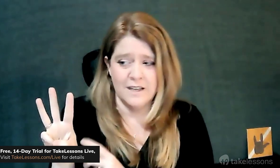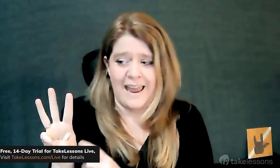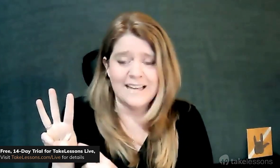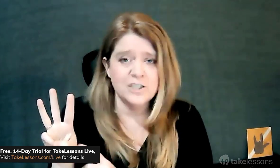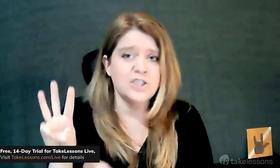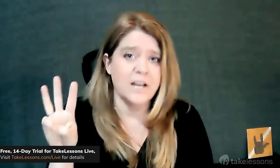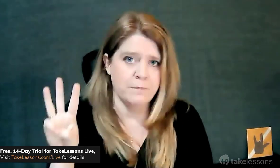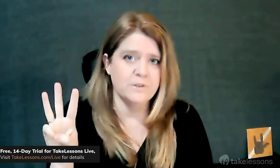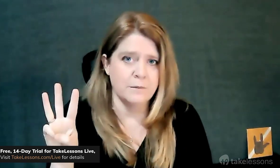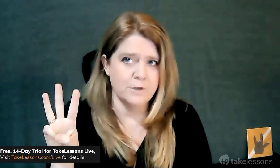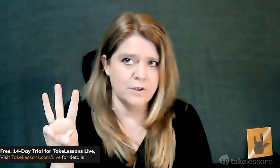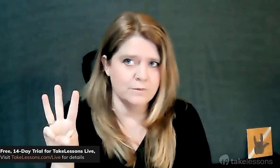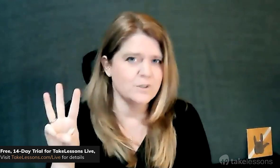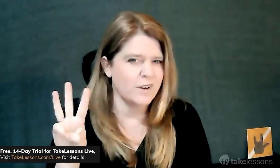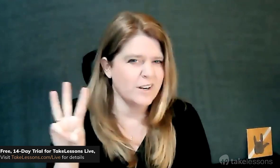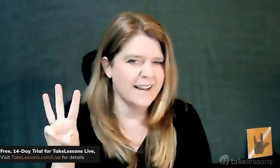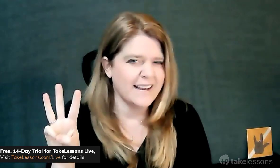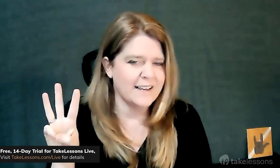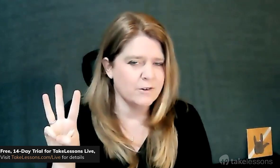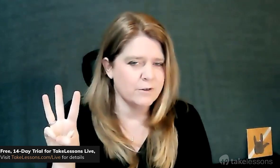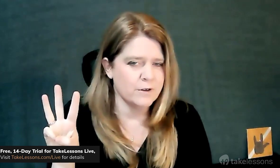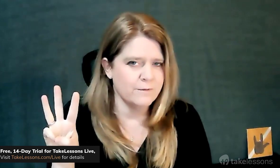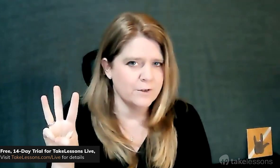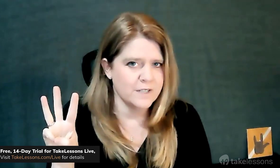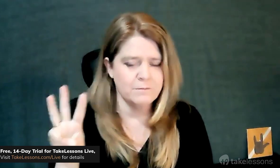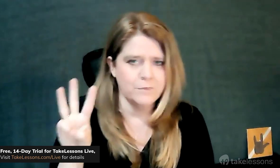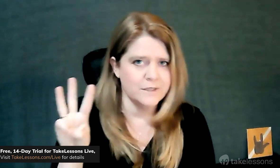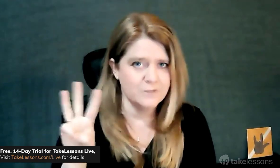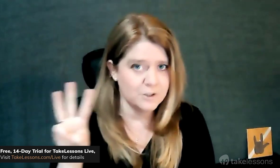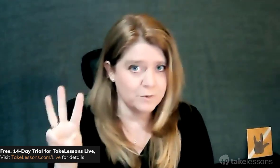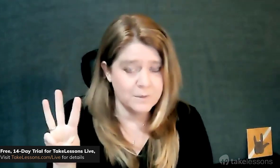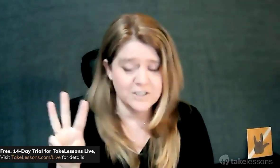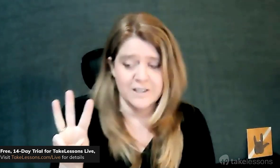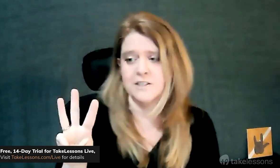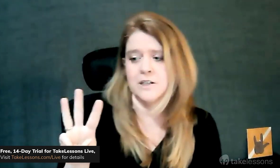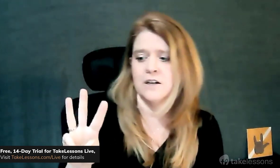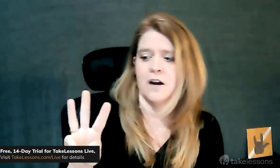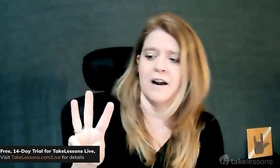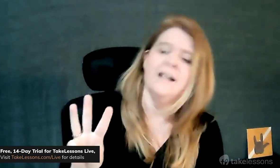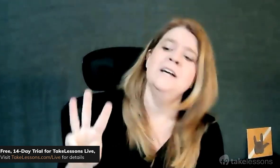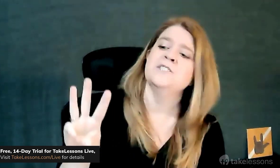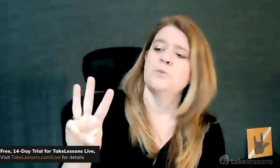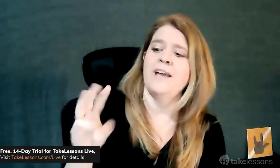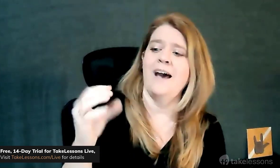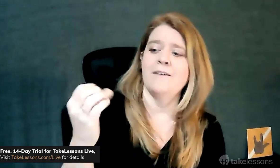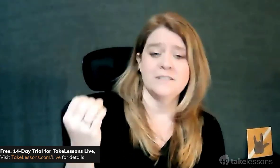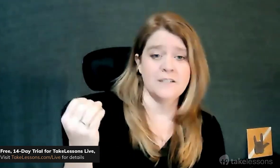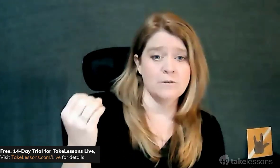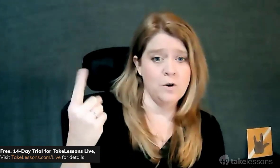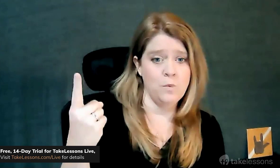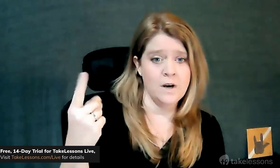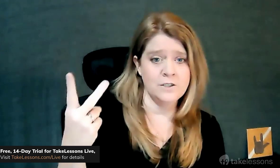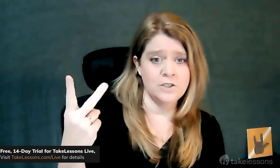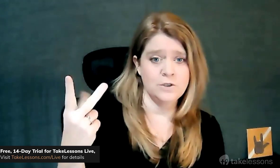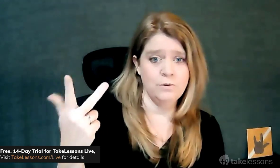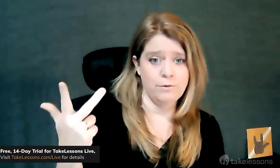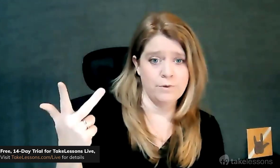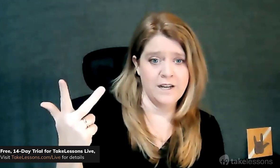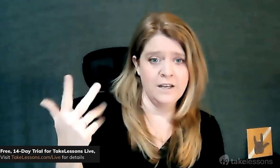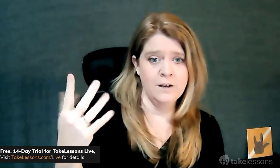hand shape W. So I know that can get a little confusing, but just wanted to mention that to you. All right, so we have 0, 1, 2, 3,